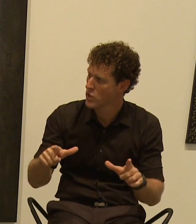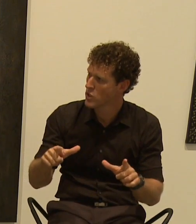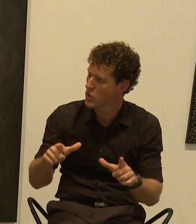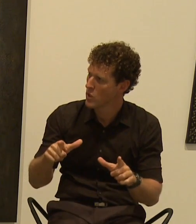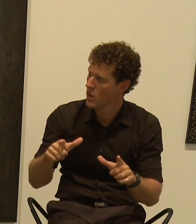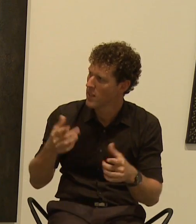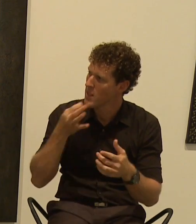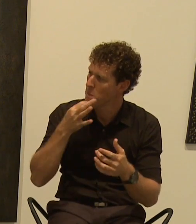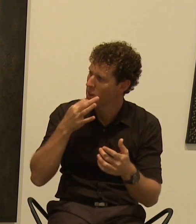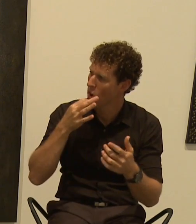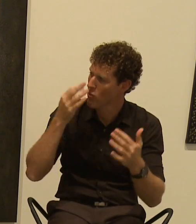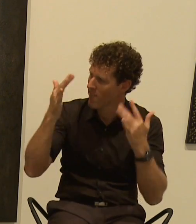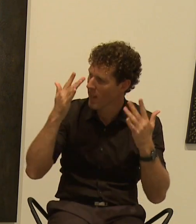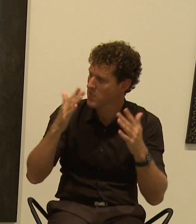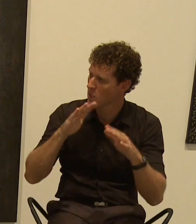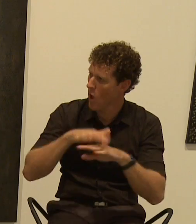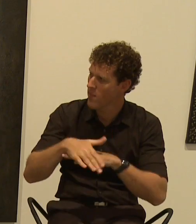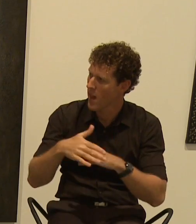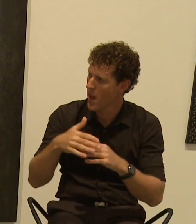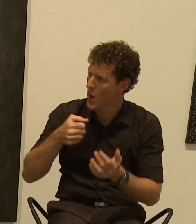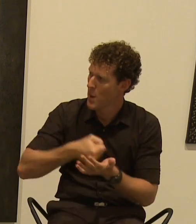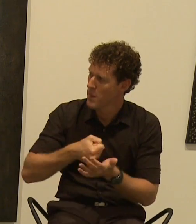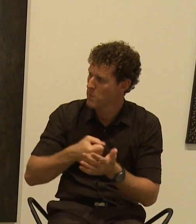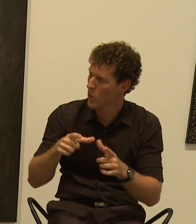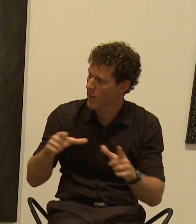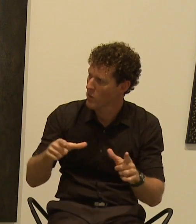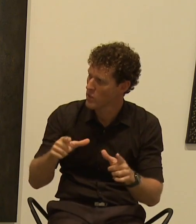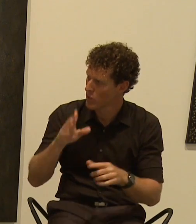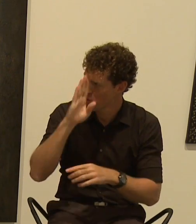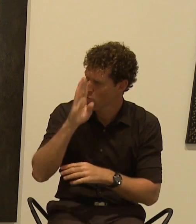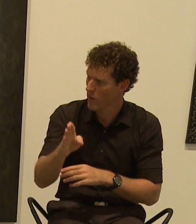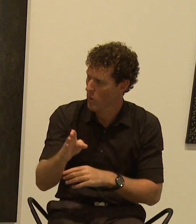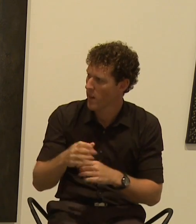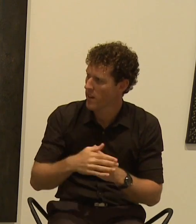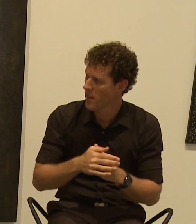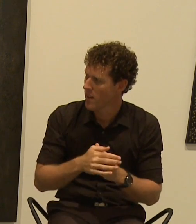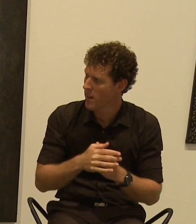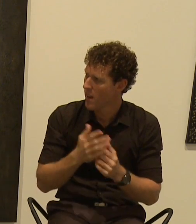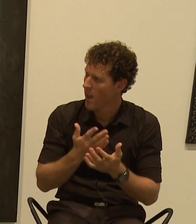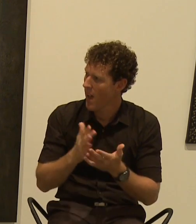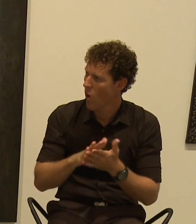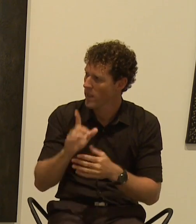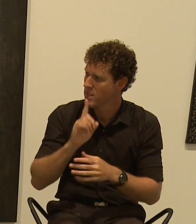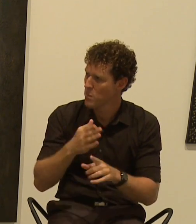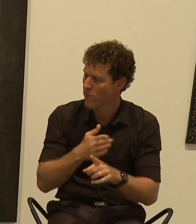They straight away associate it with me being Aboriginal. They associate it